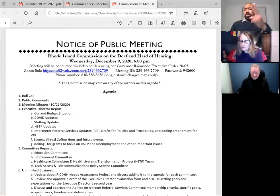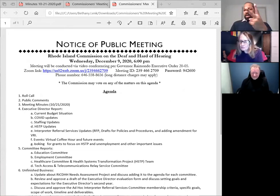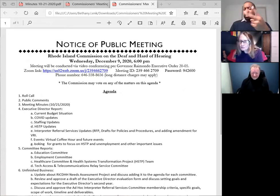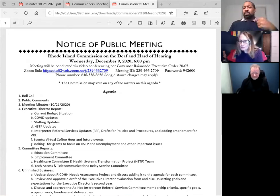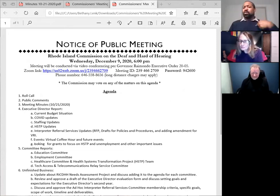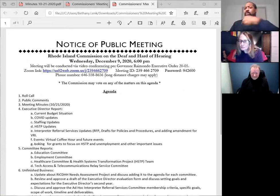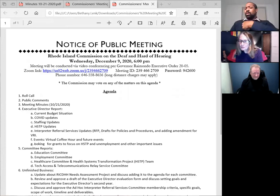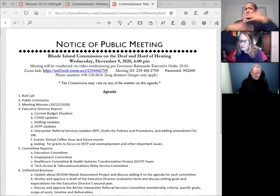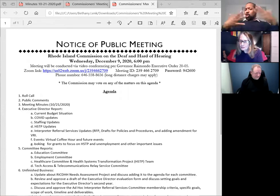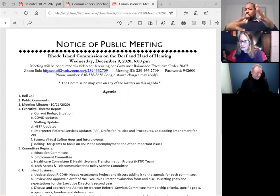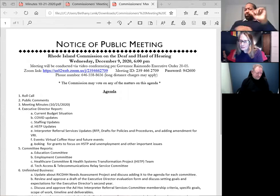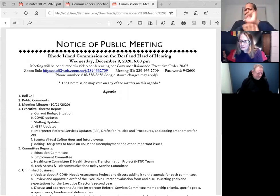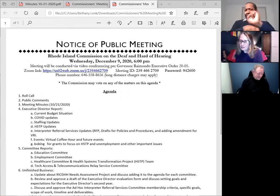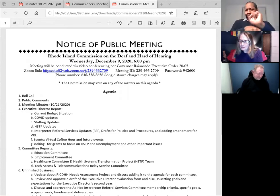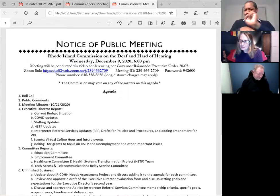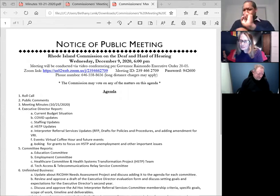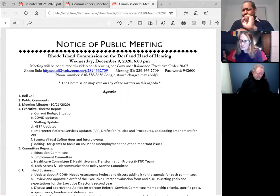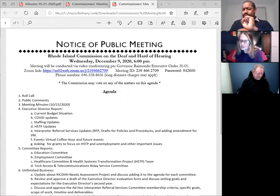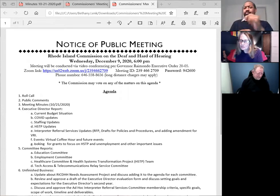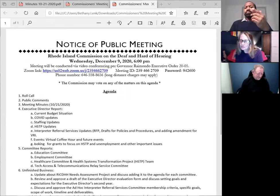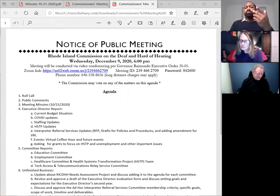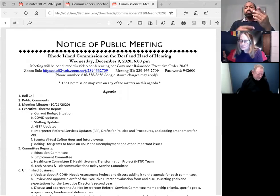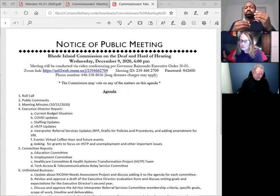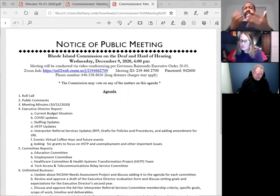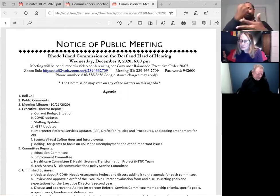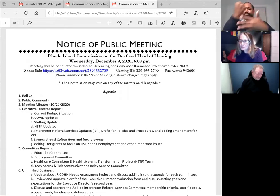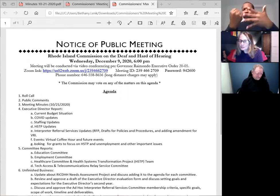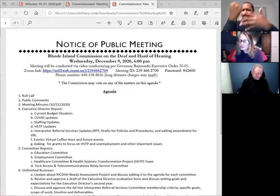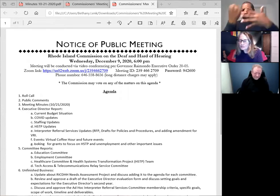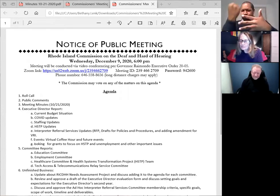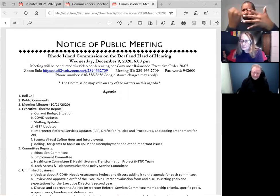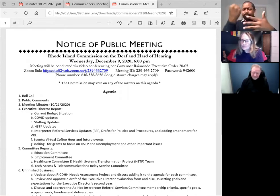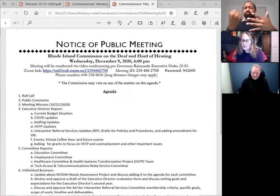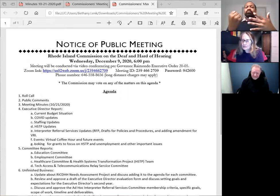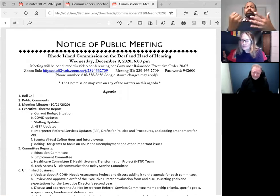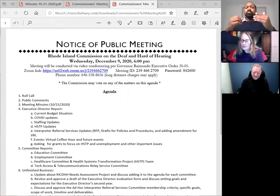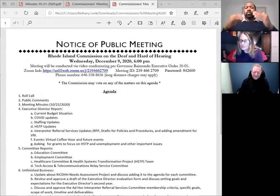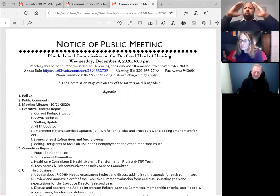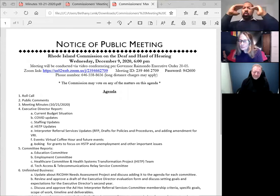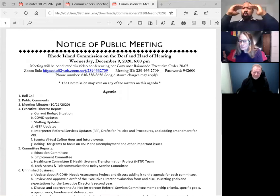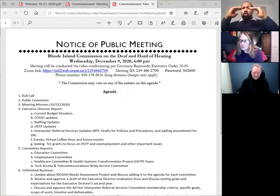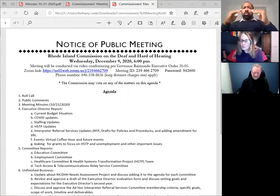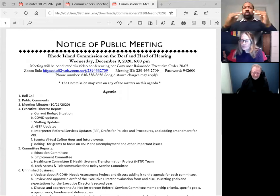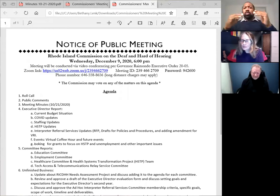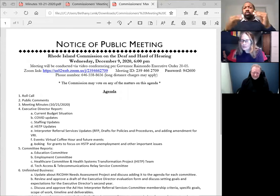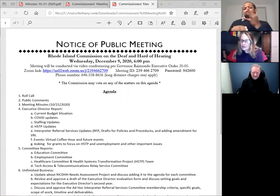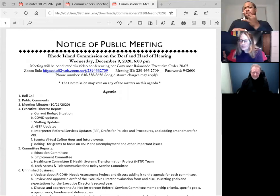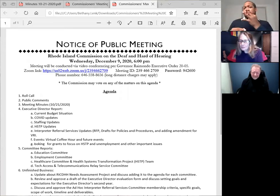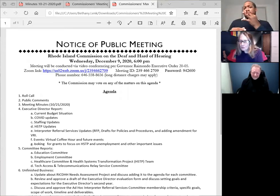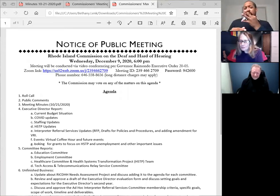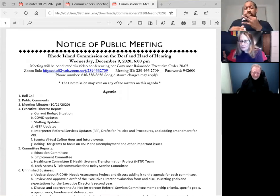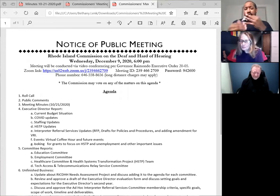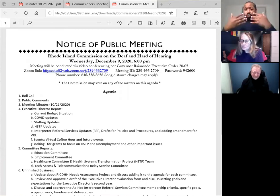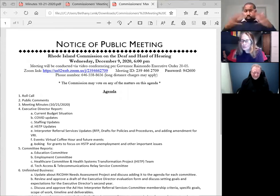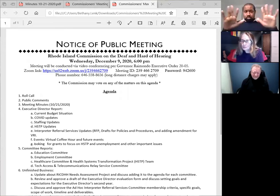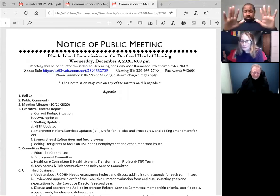proposal for our Tier 2 interpreter project We're working on that. We're